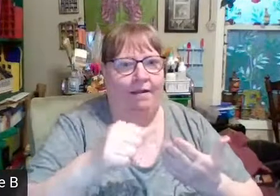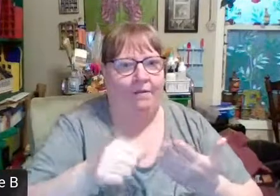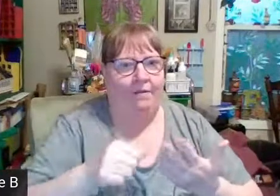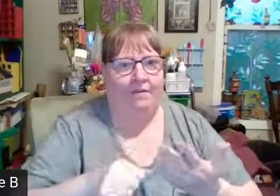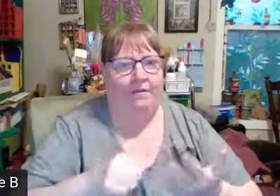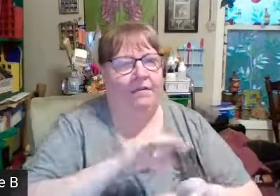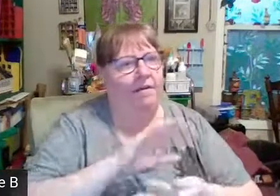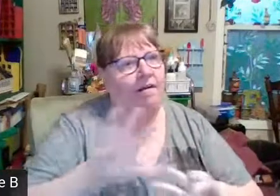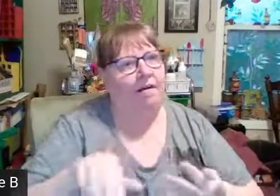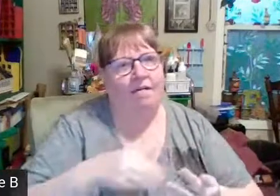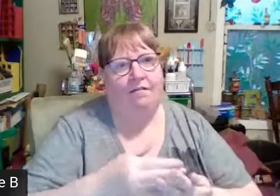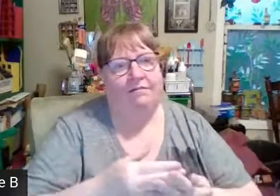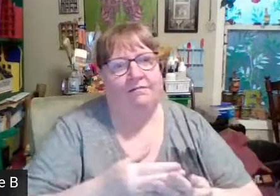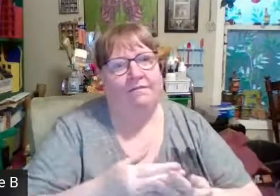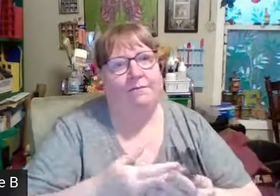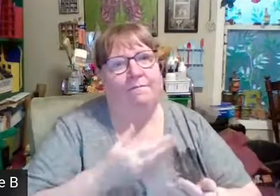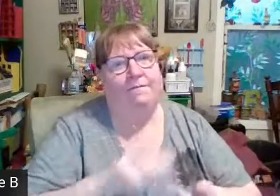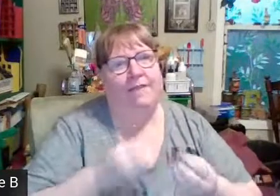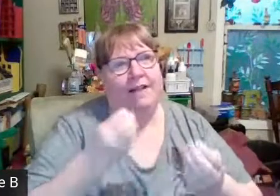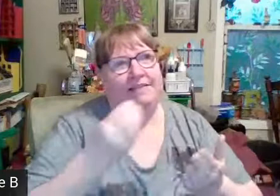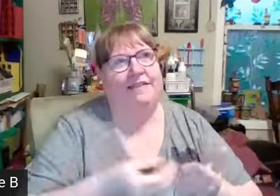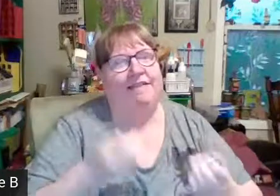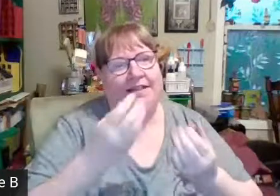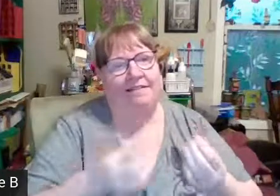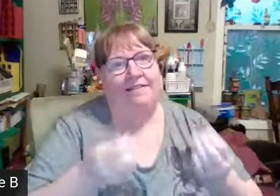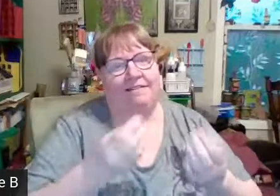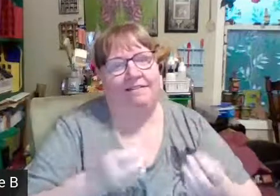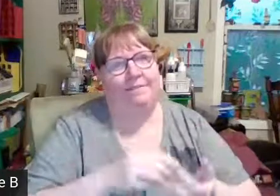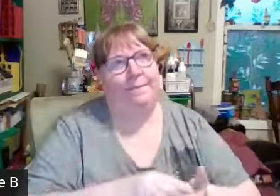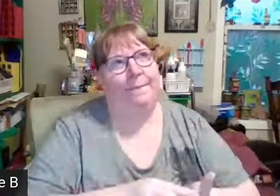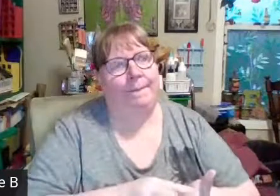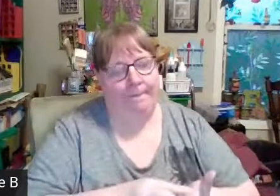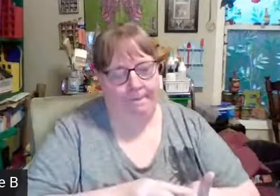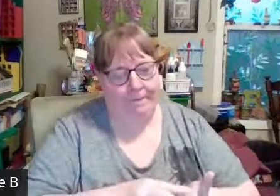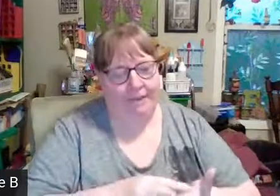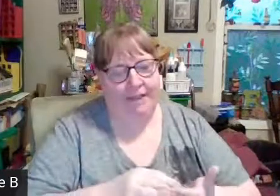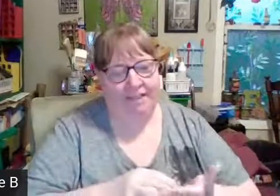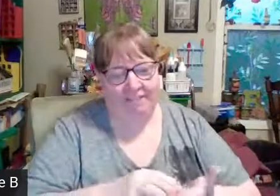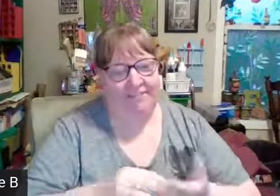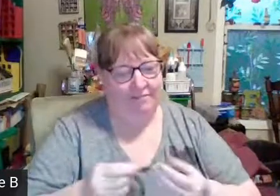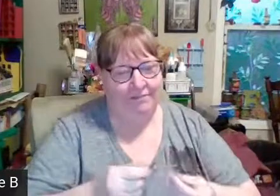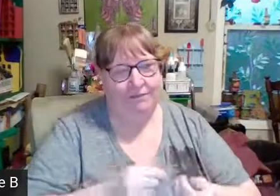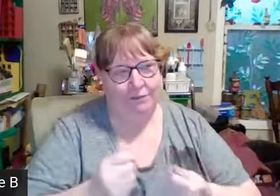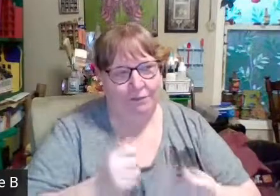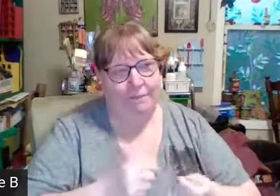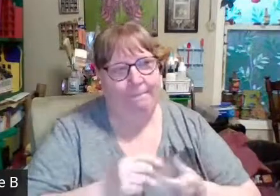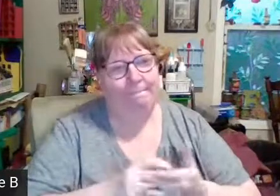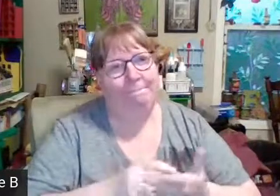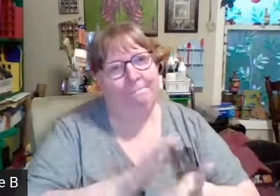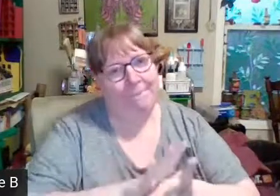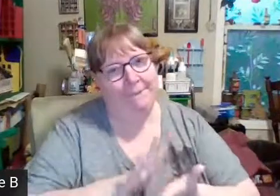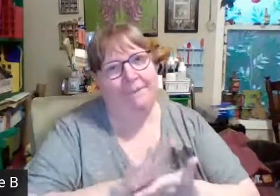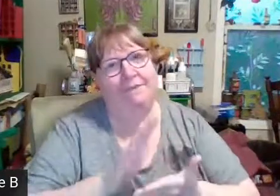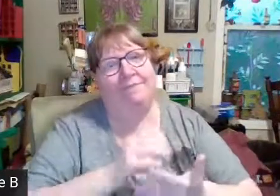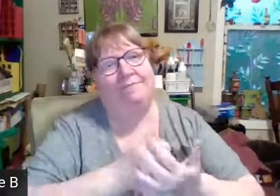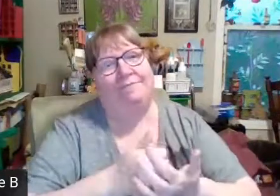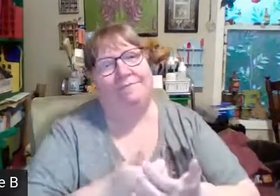pounds, right? But then it took us a couple of days to sort through the paper. And of course, you received a little bit more than just paper, which